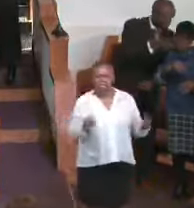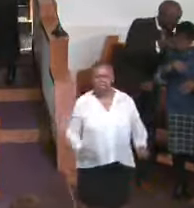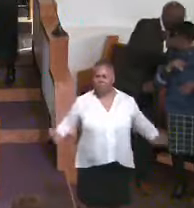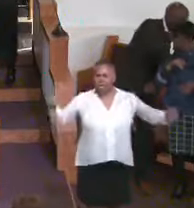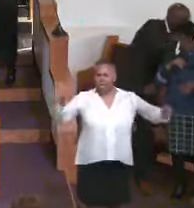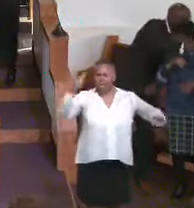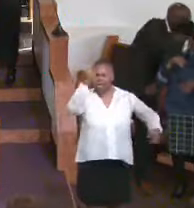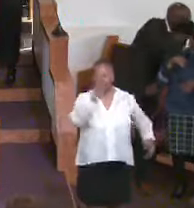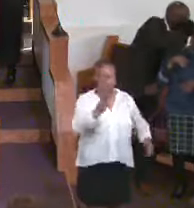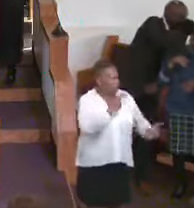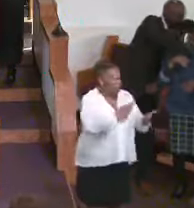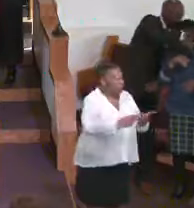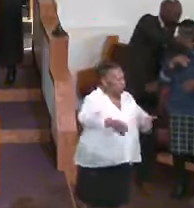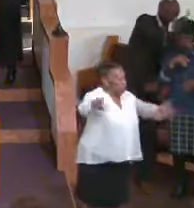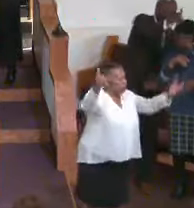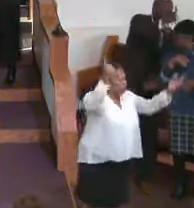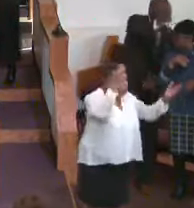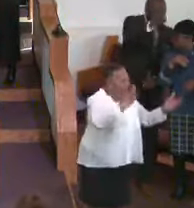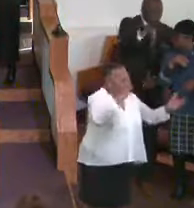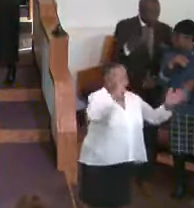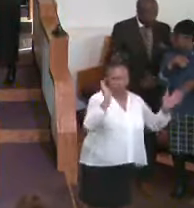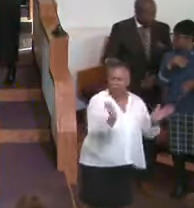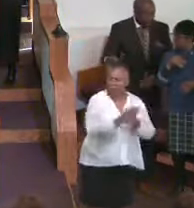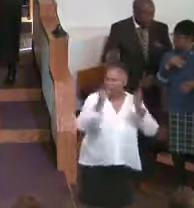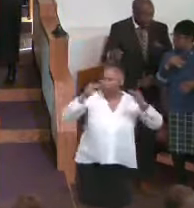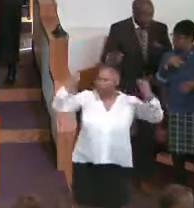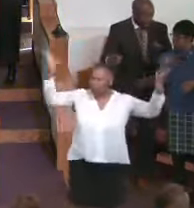holy God. Hallelujah.